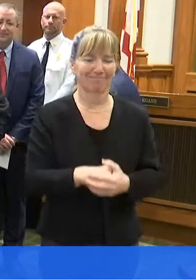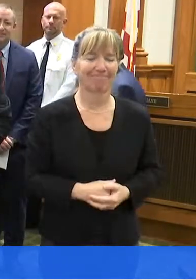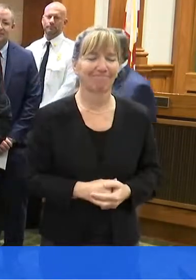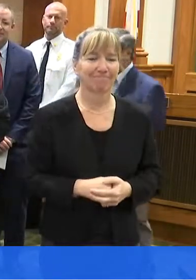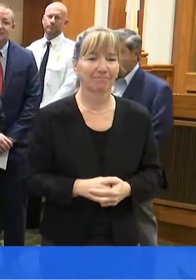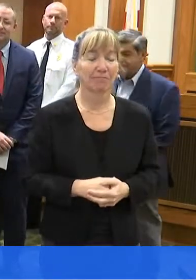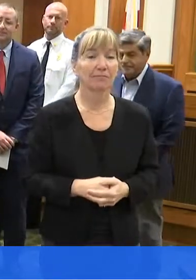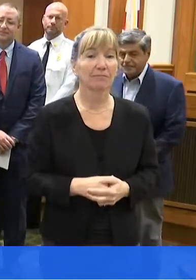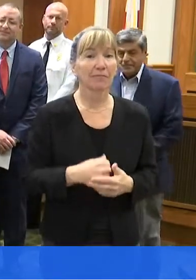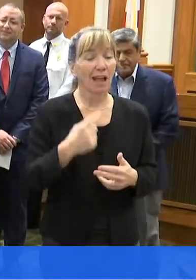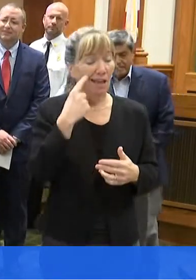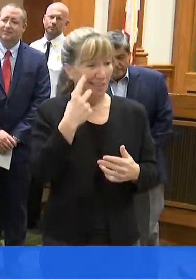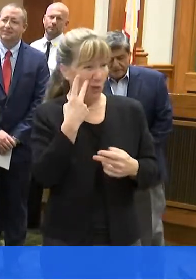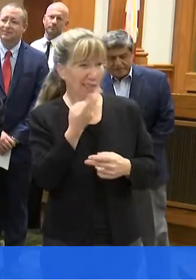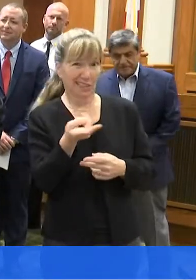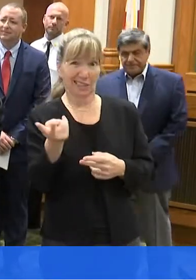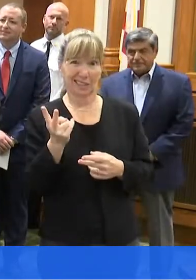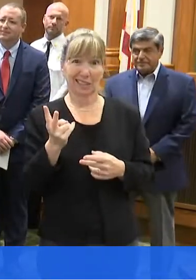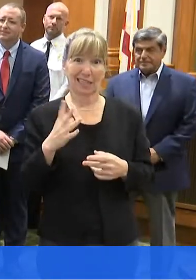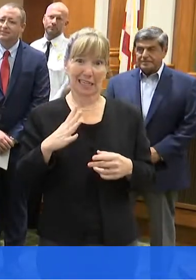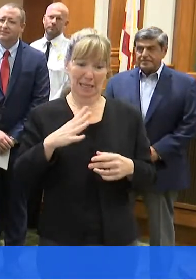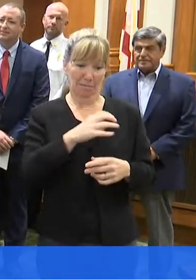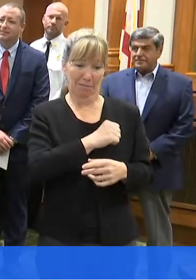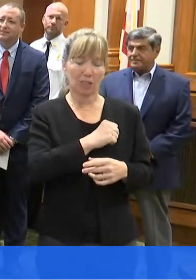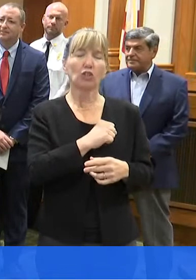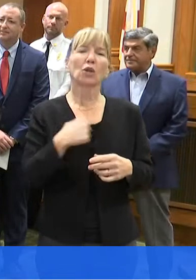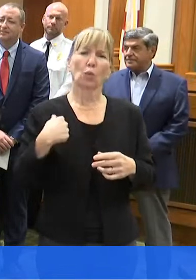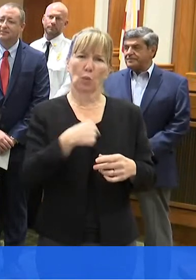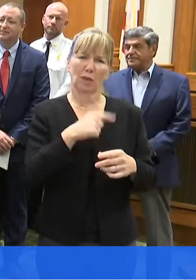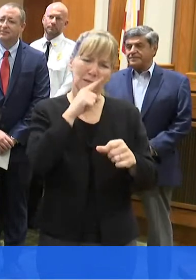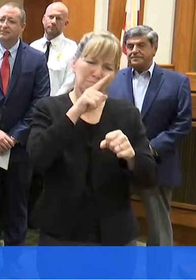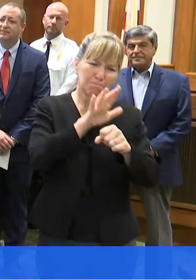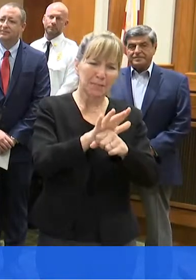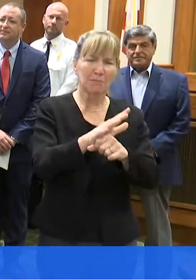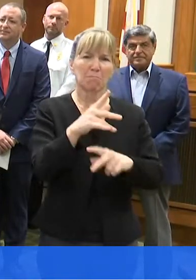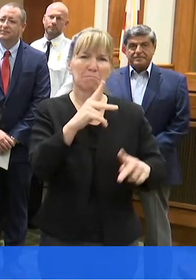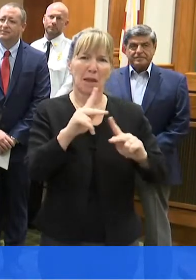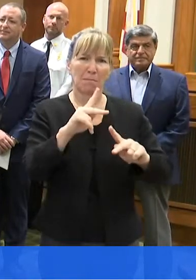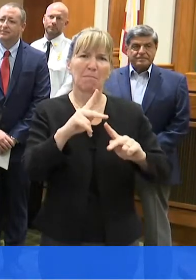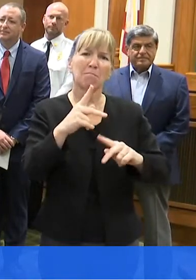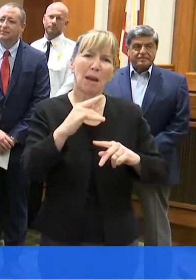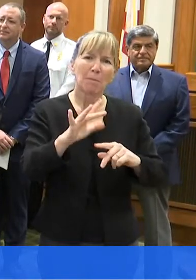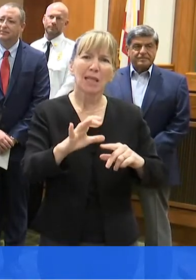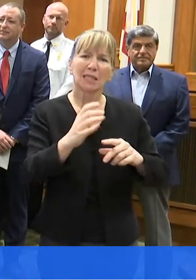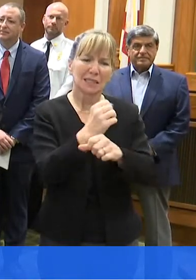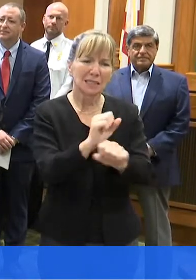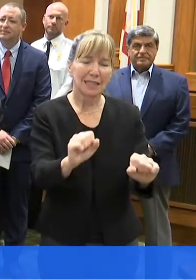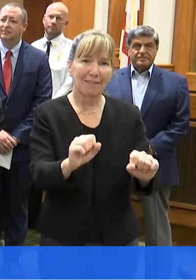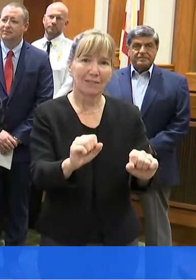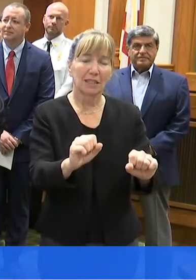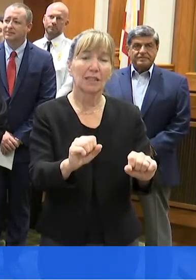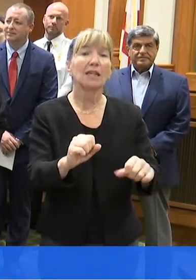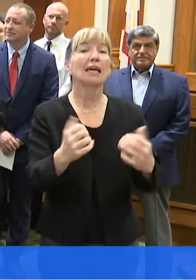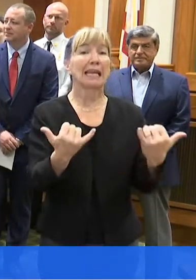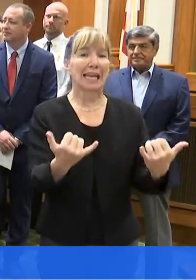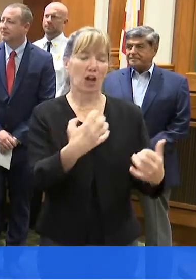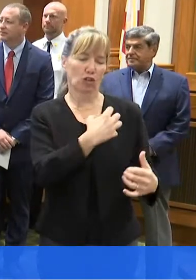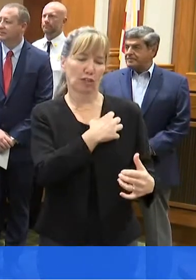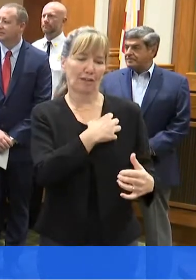I think it's pretty evident the commitment to Lee County public safety, and one of those commitments we've made this year is also the Lee County Sheriff's Department. I'd like to introduce Sheriff